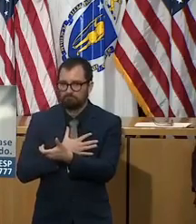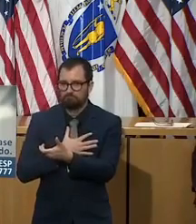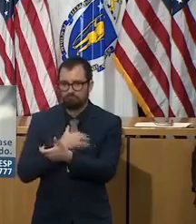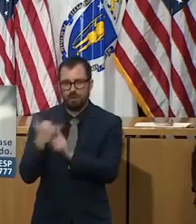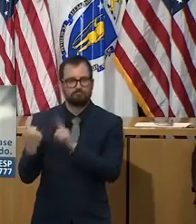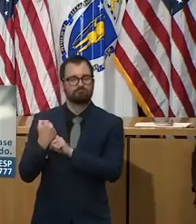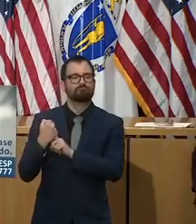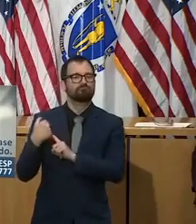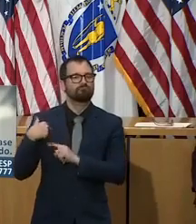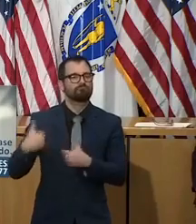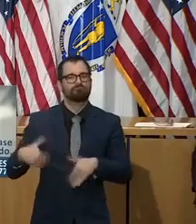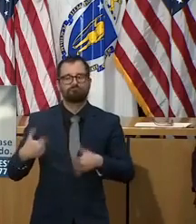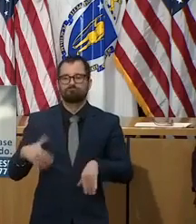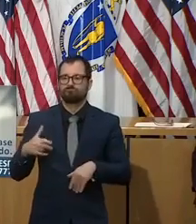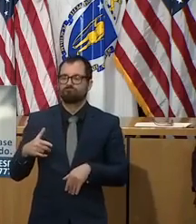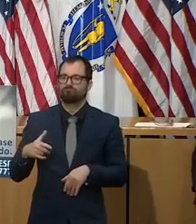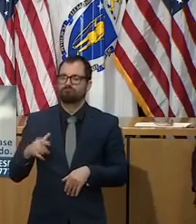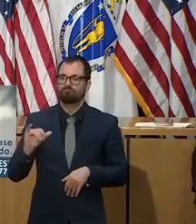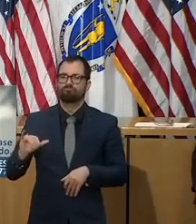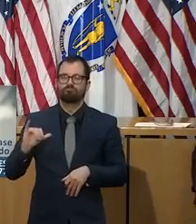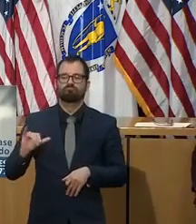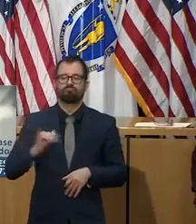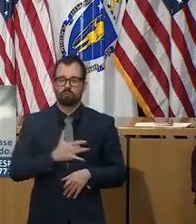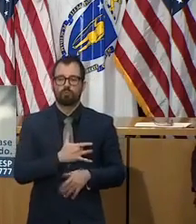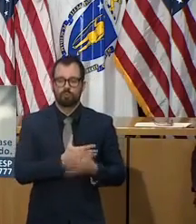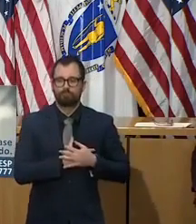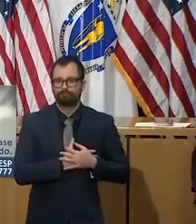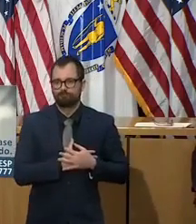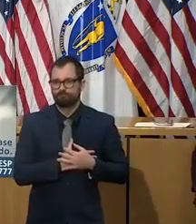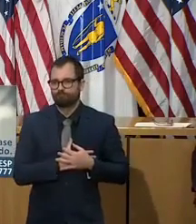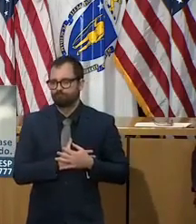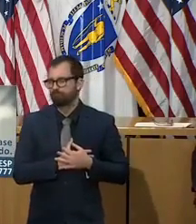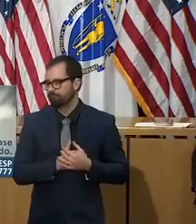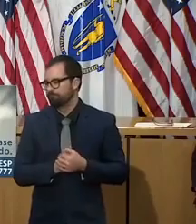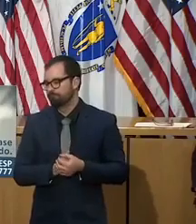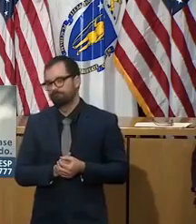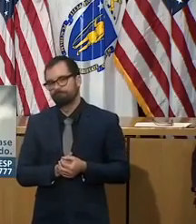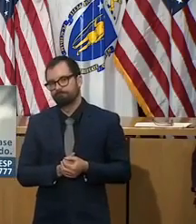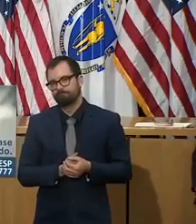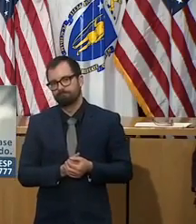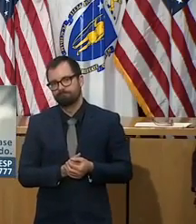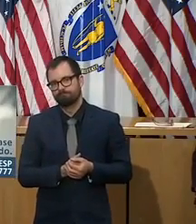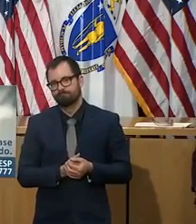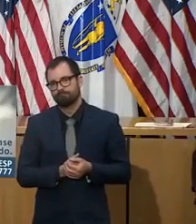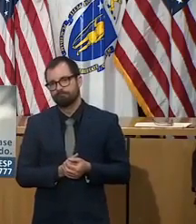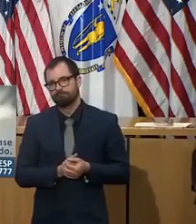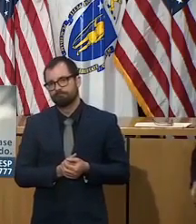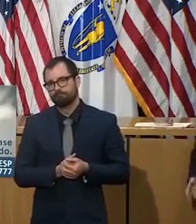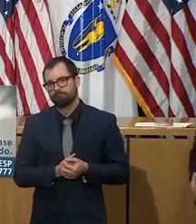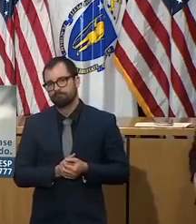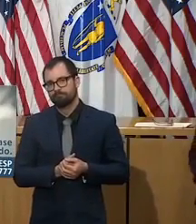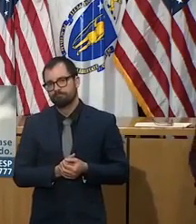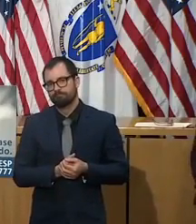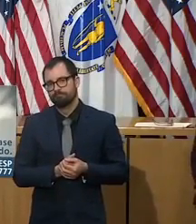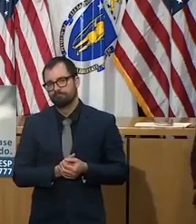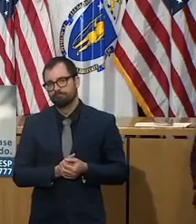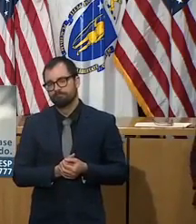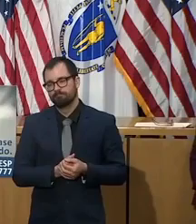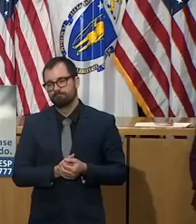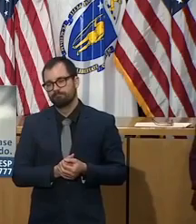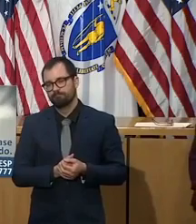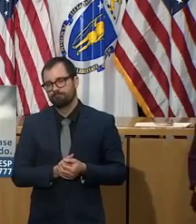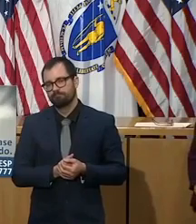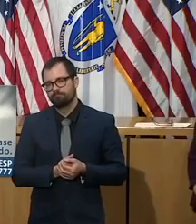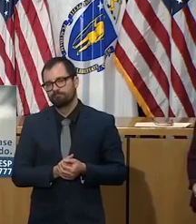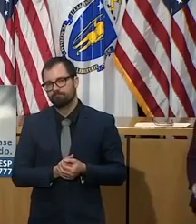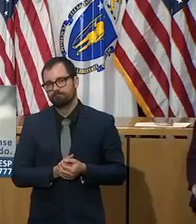one of the things we've talked to a bunch of folks in the long-term care community about generally is what kinds of electronic